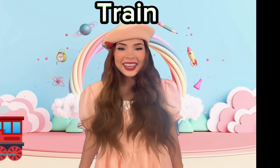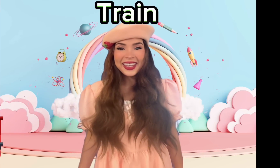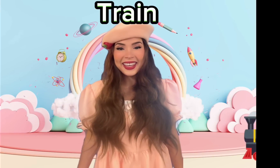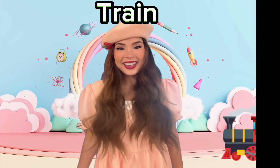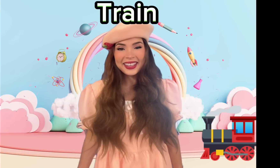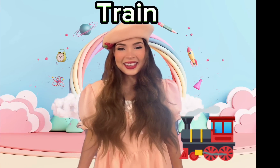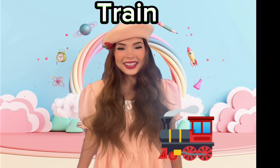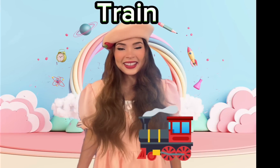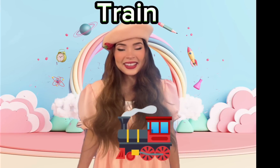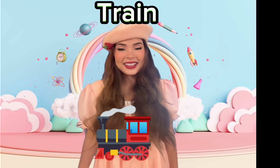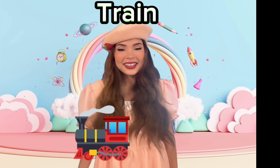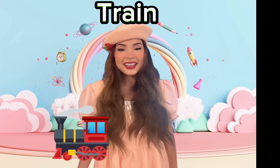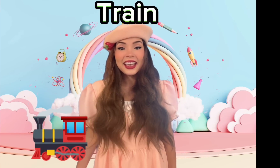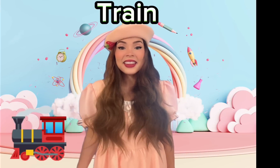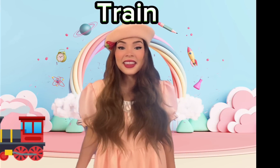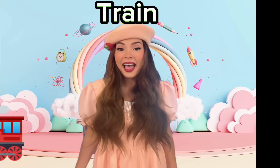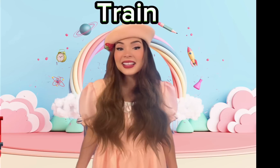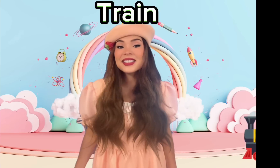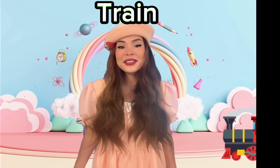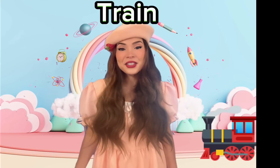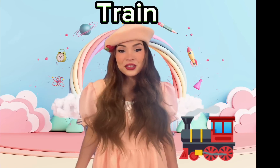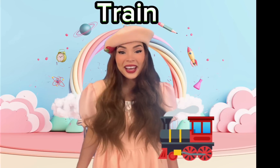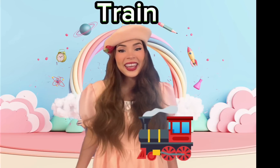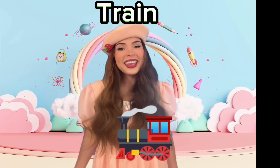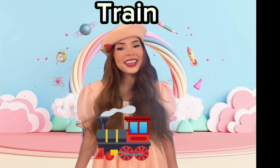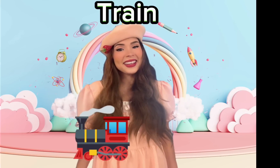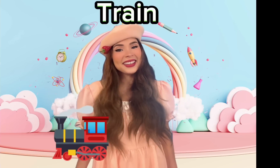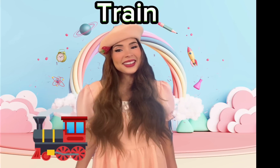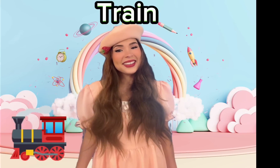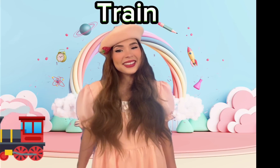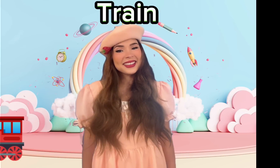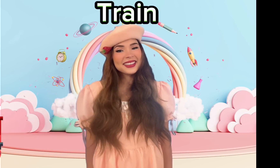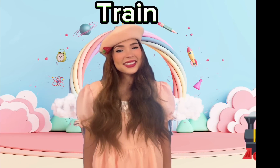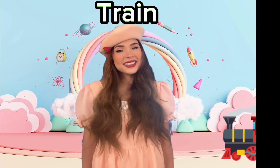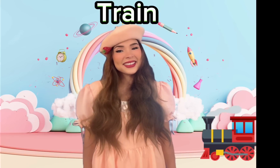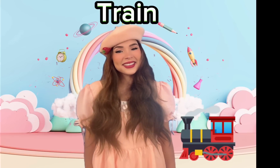Train. That's a train.